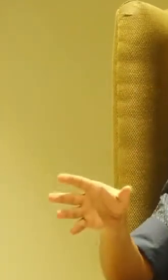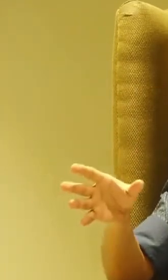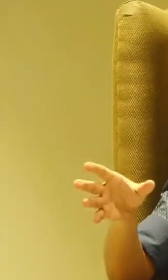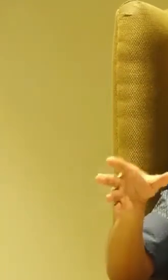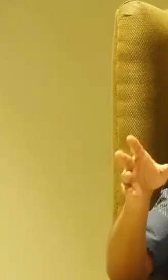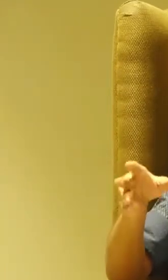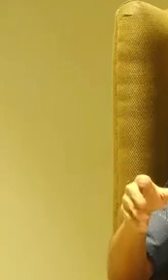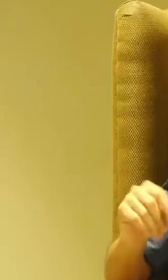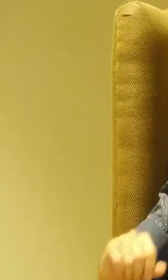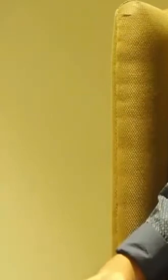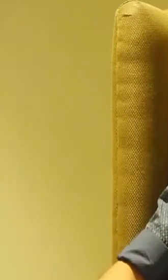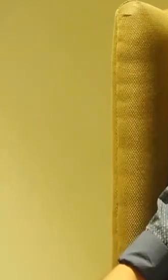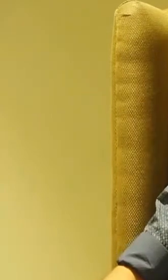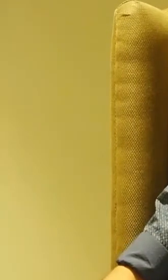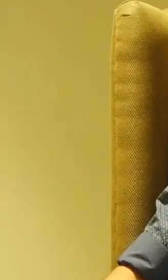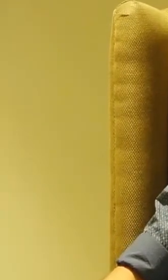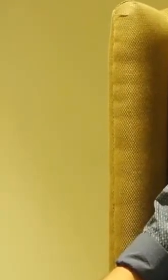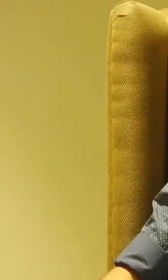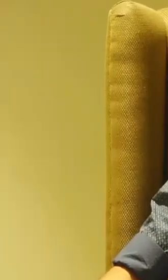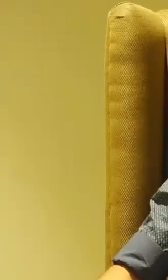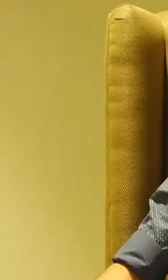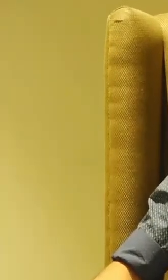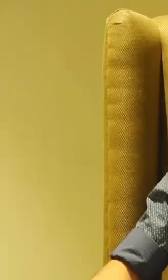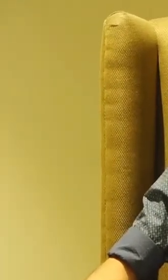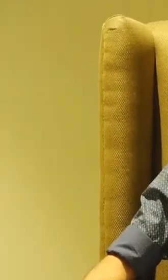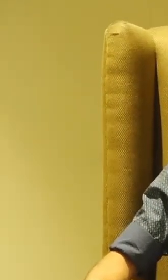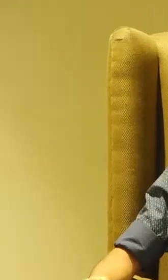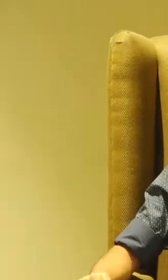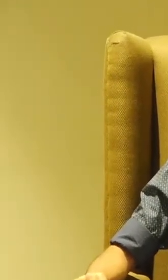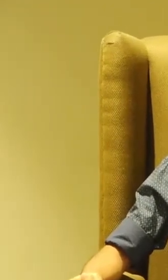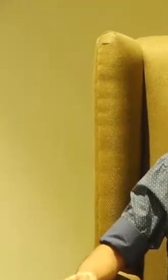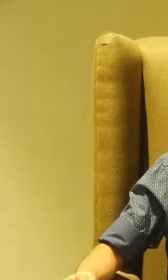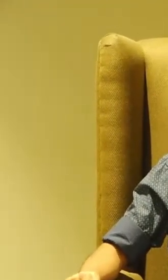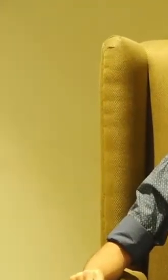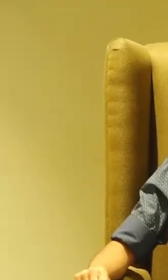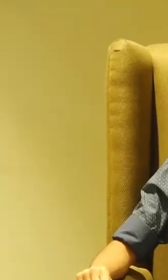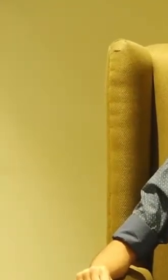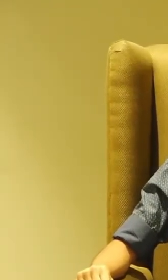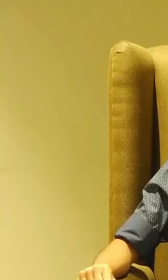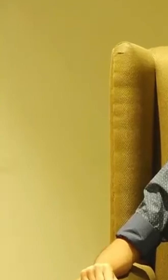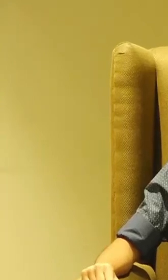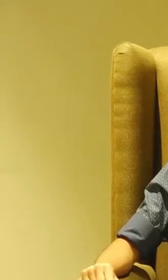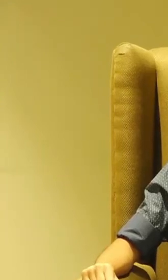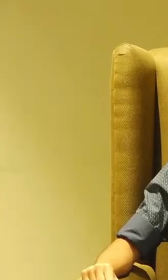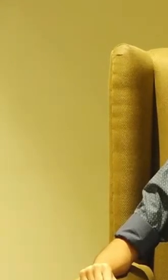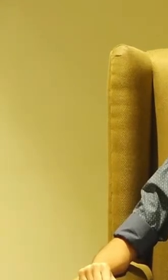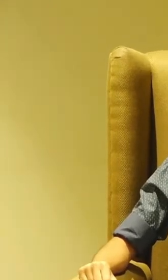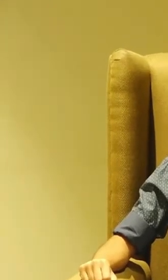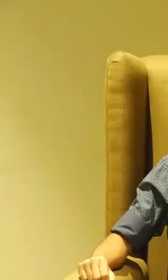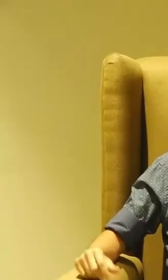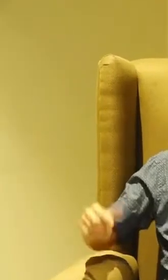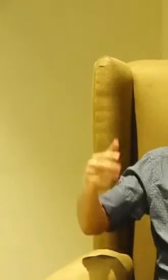Article 21. Yeah, but 14, just if I can, 14 has the most astounding story. Yeah. It was always part of Article